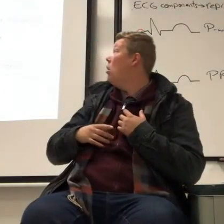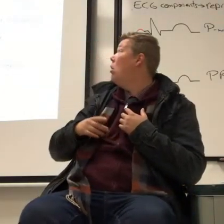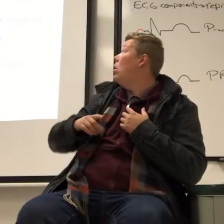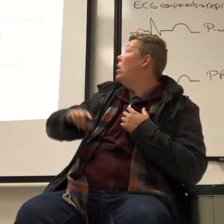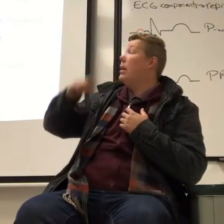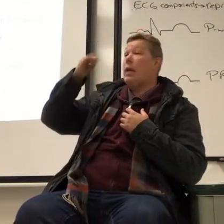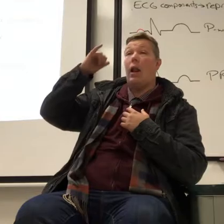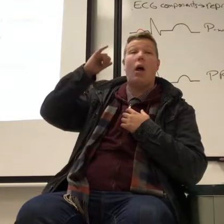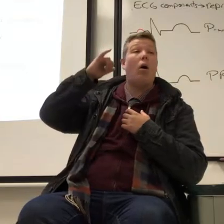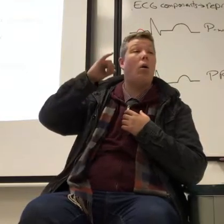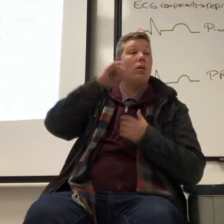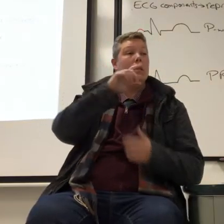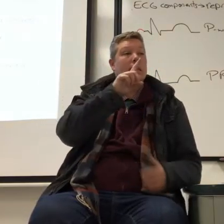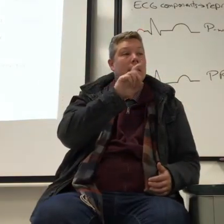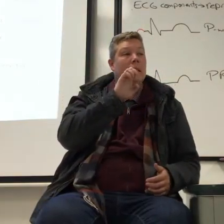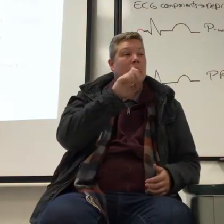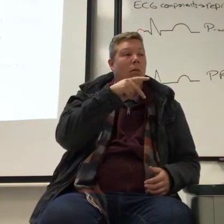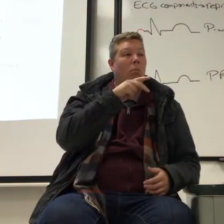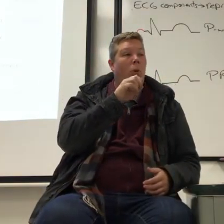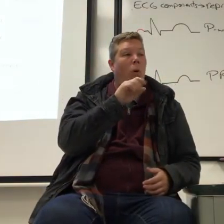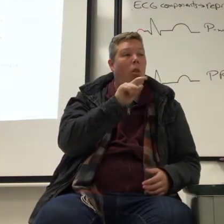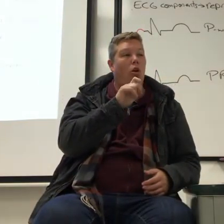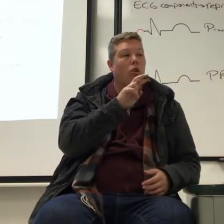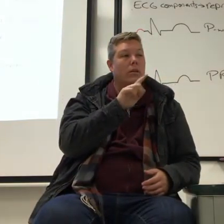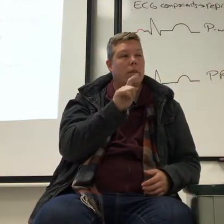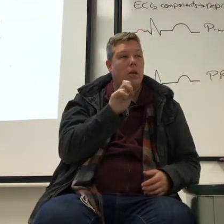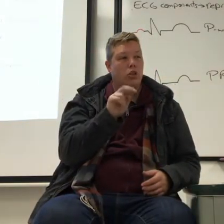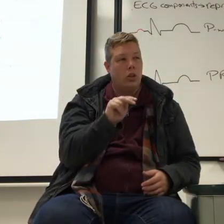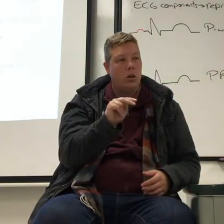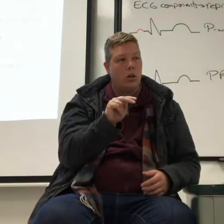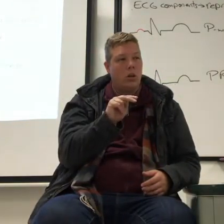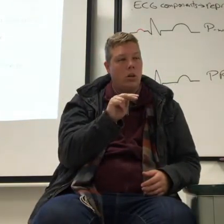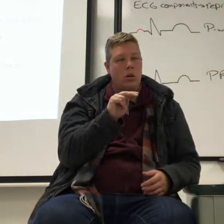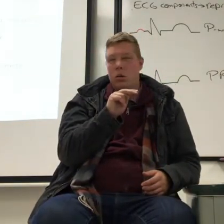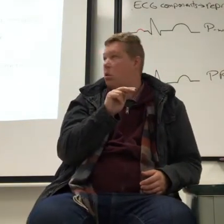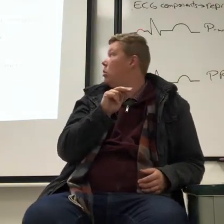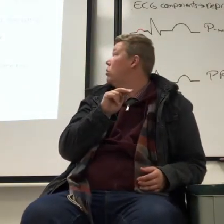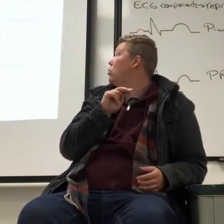spreading. And we've spread through RALA, right?